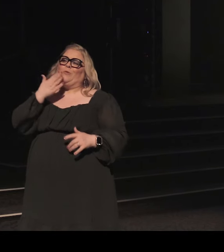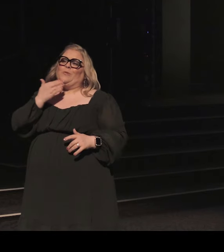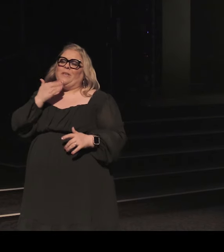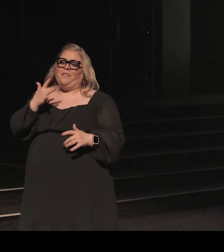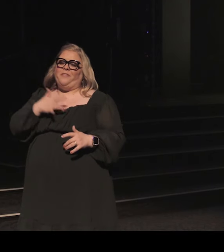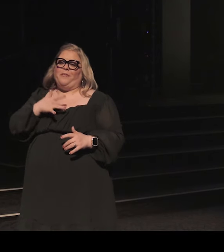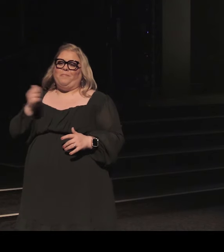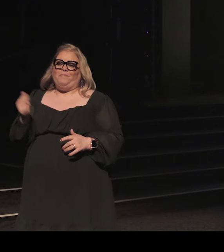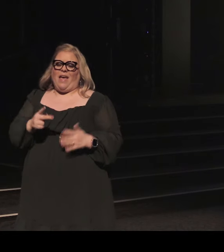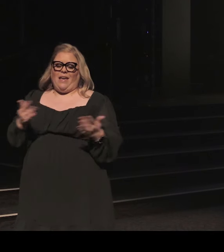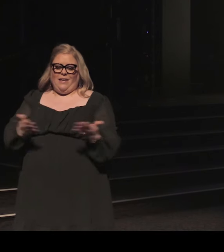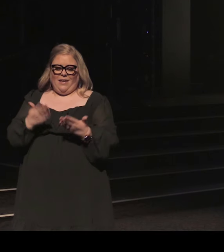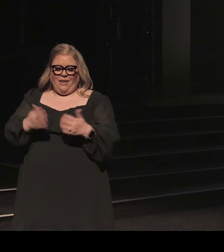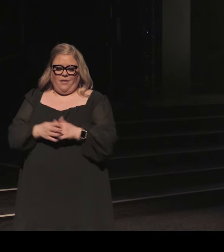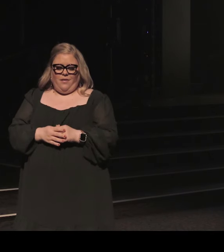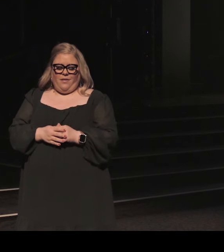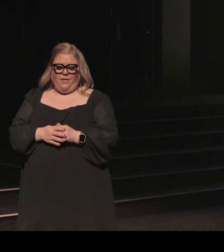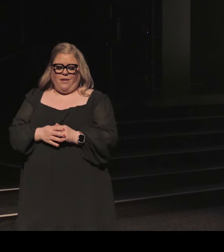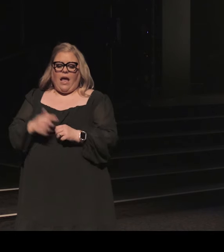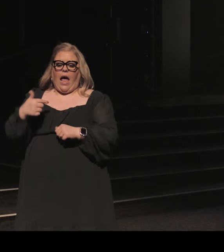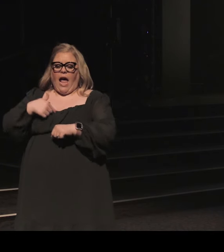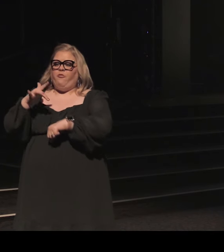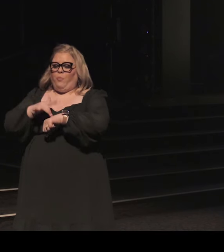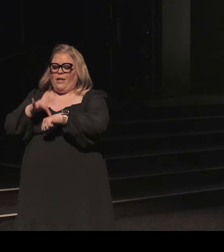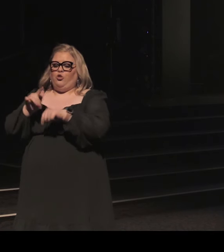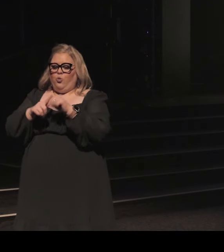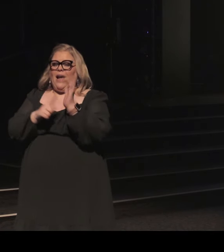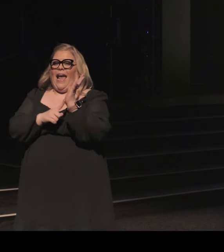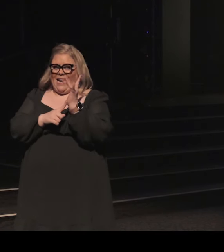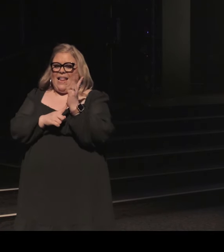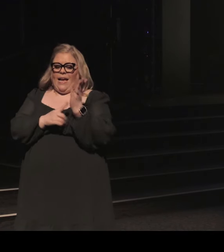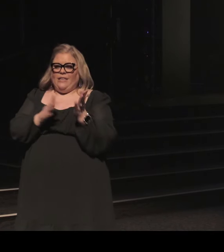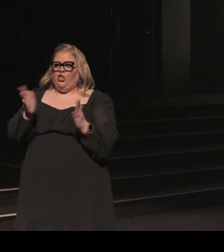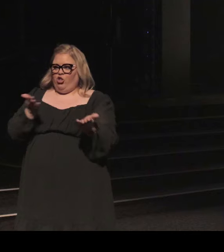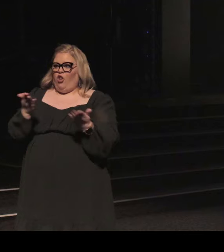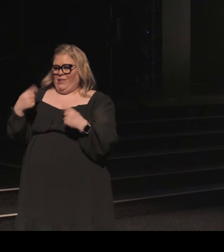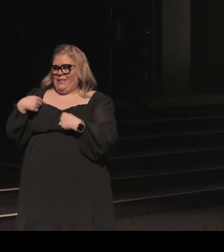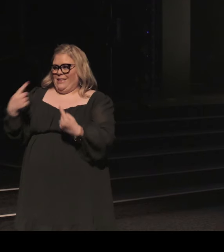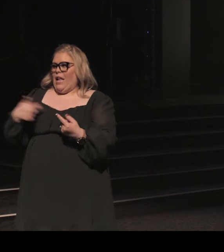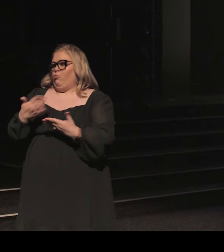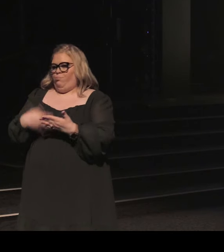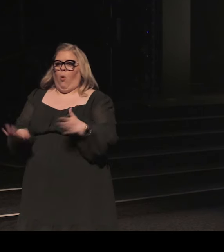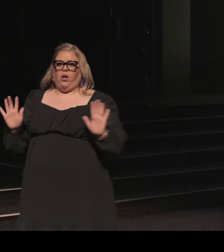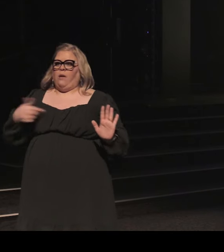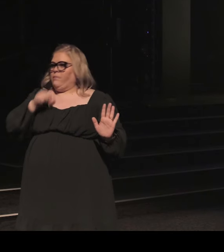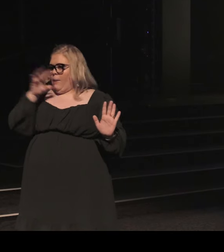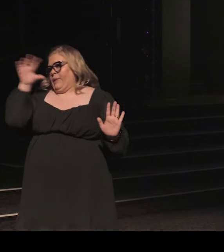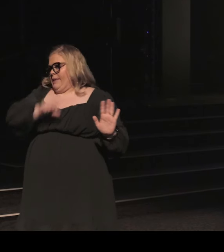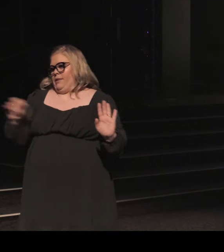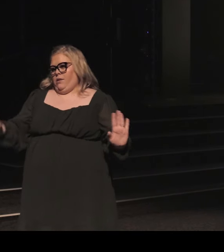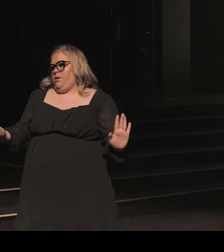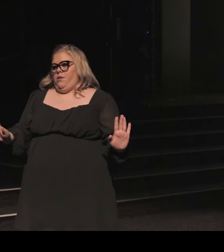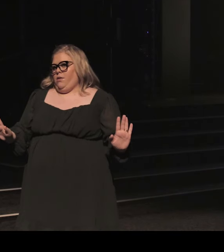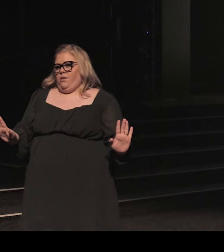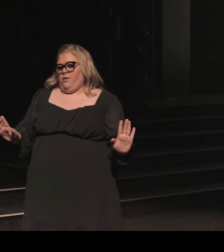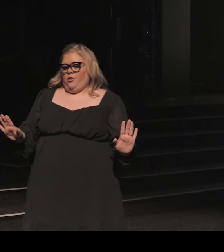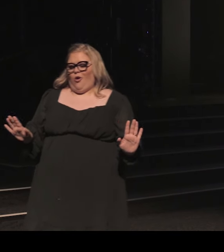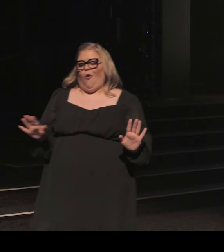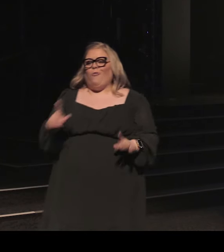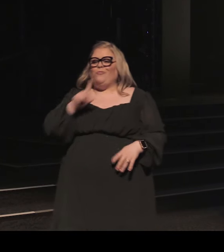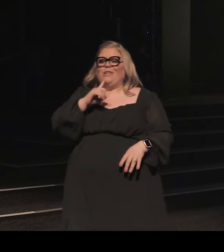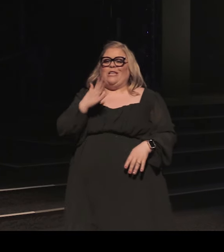back, and I have been to every single Candlelight service since I was born. So it's just, I guess, a